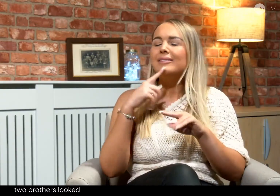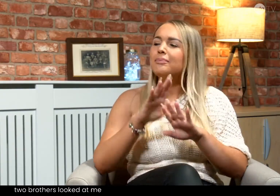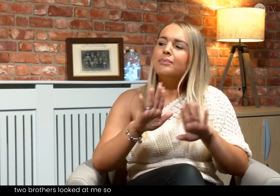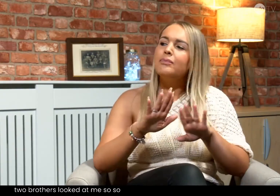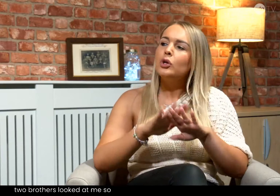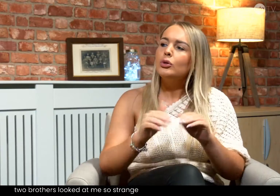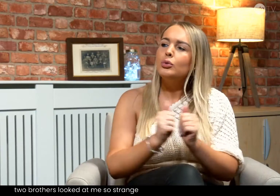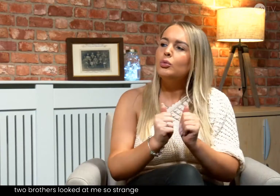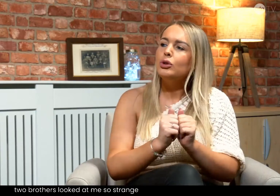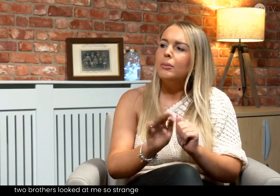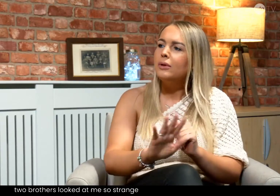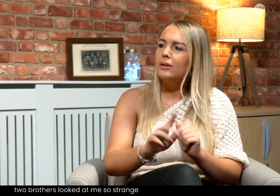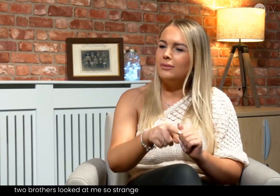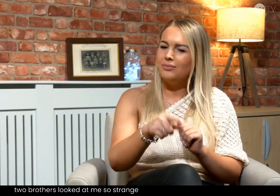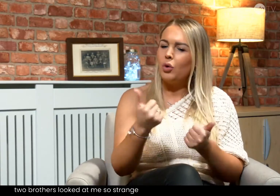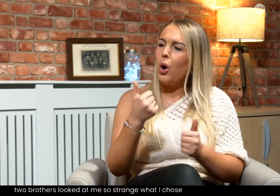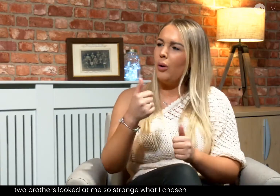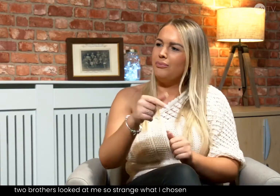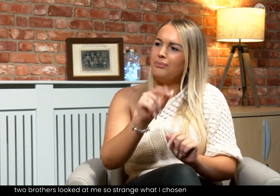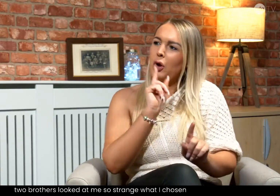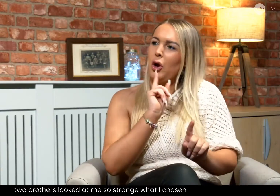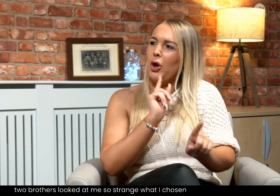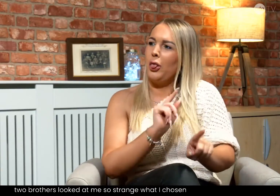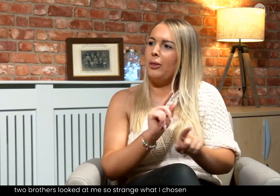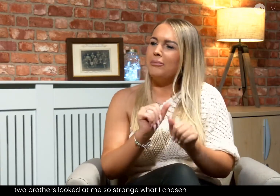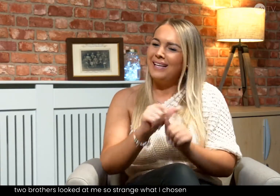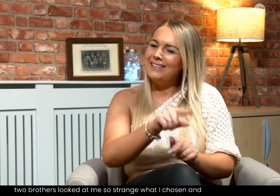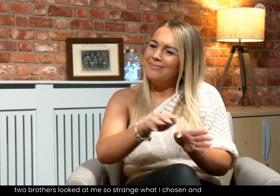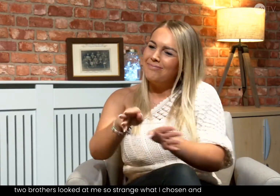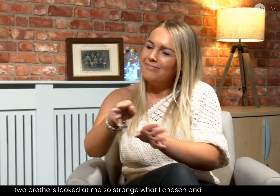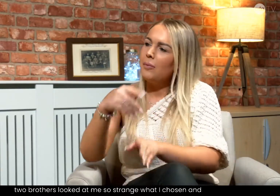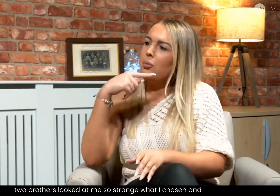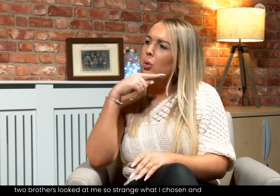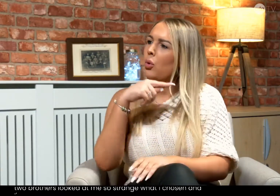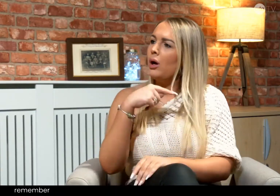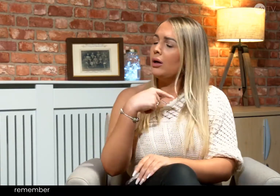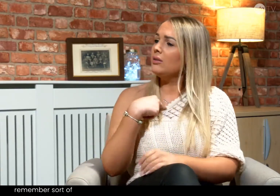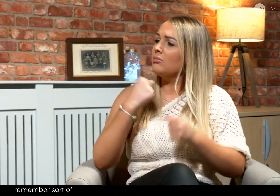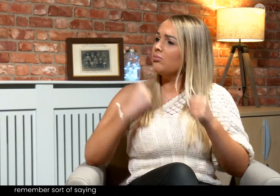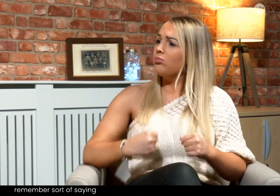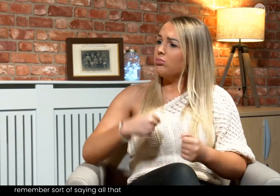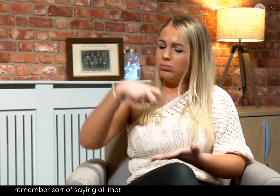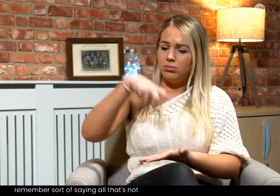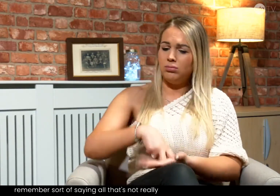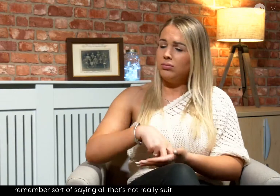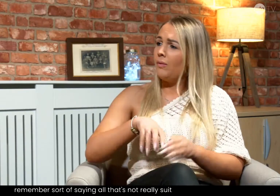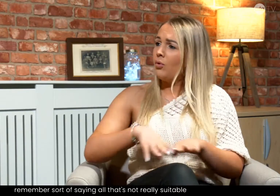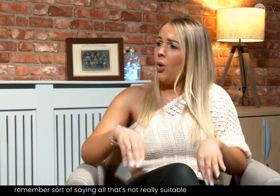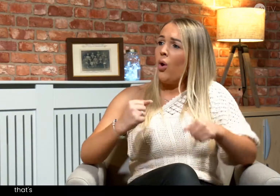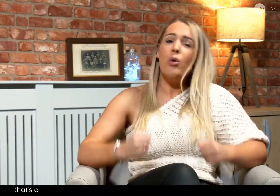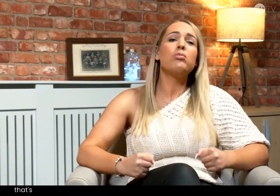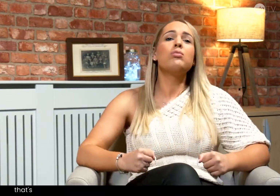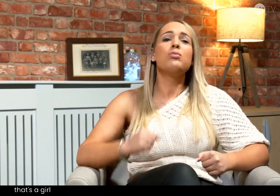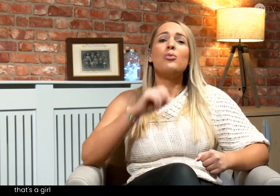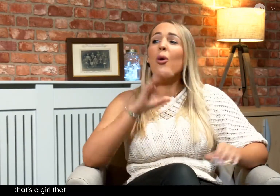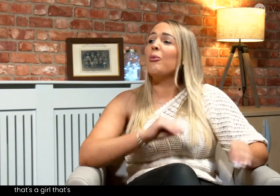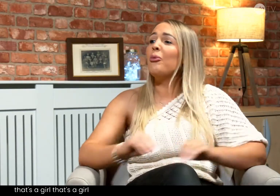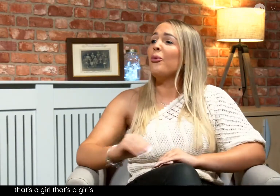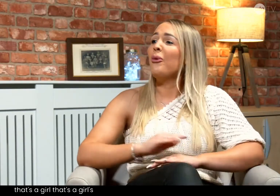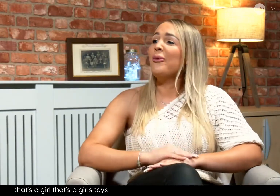what I'd chosen. And I remember sort of saying, oh, that's not really suitable. That's for girls, that's a girl's toy. But I was so stubborn and I